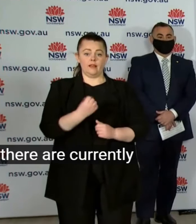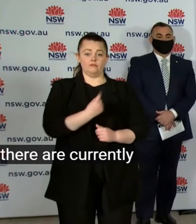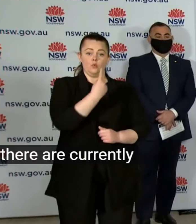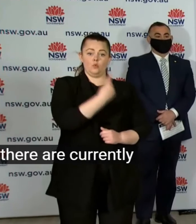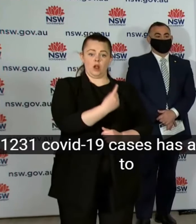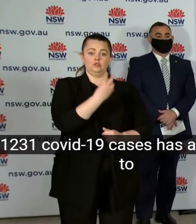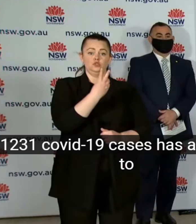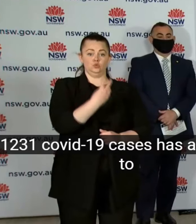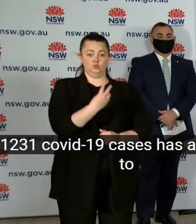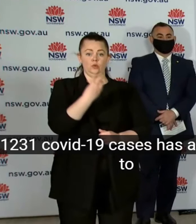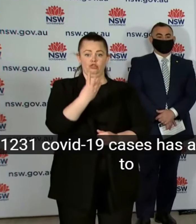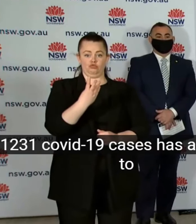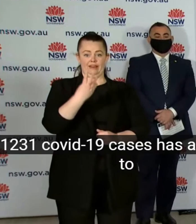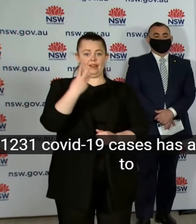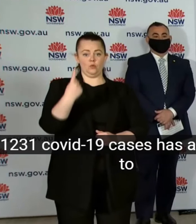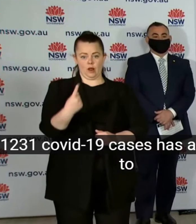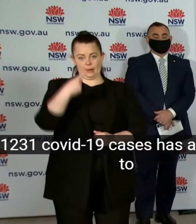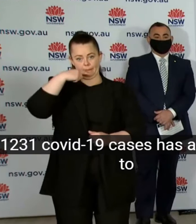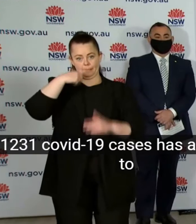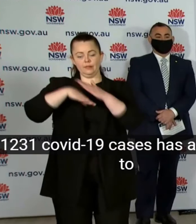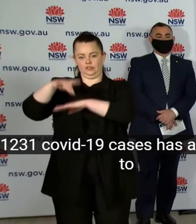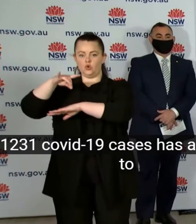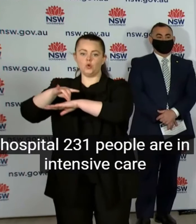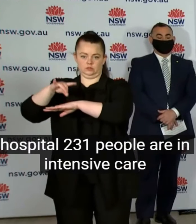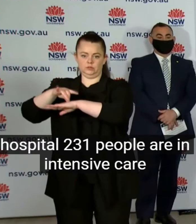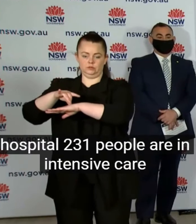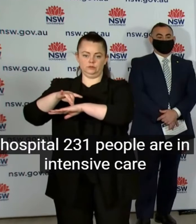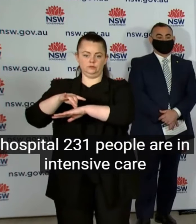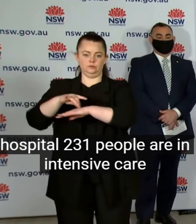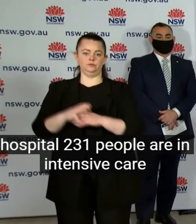1,231 COVID-19 cases admitted to hospital.